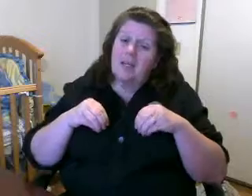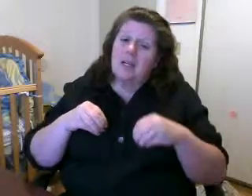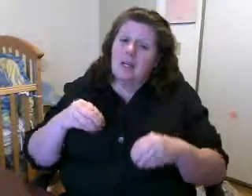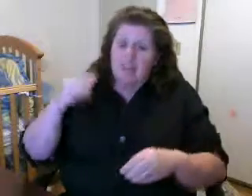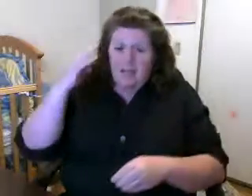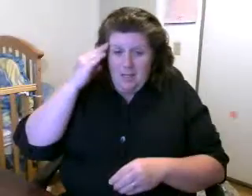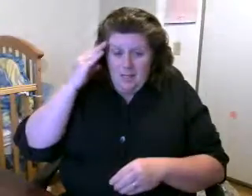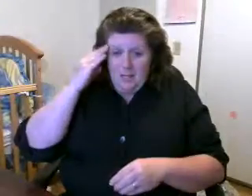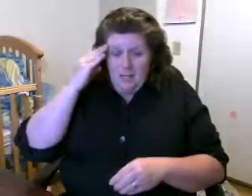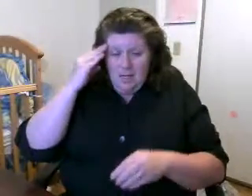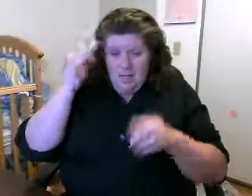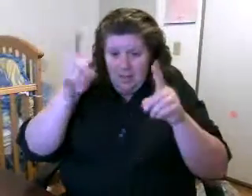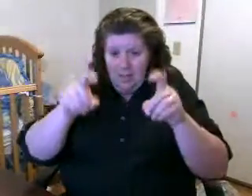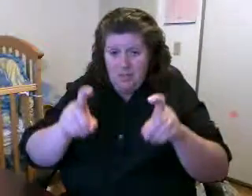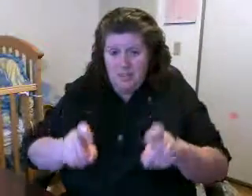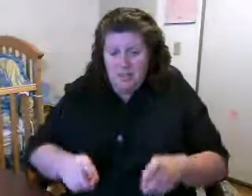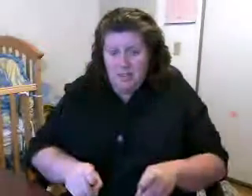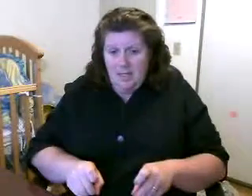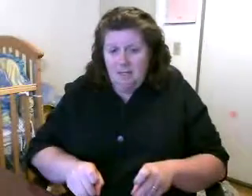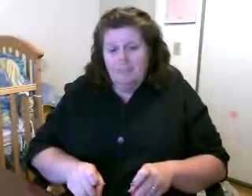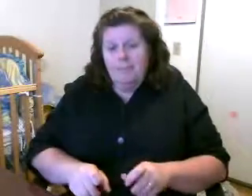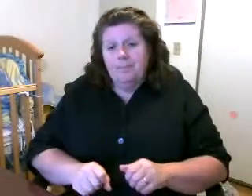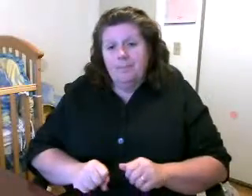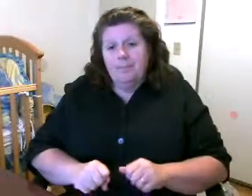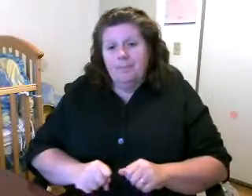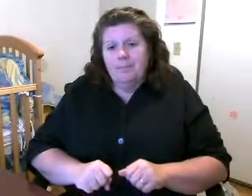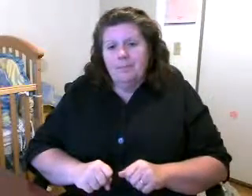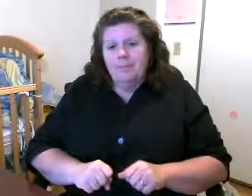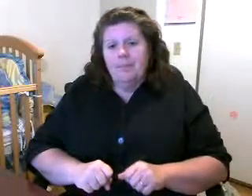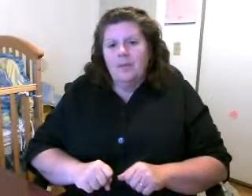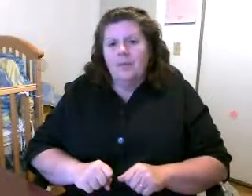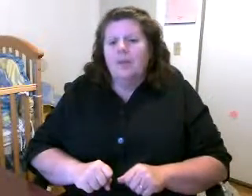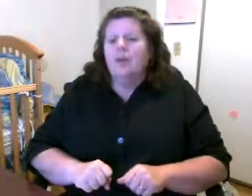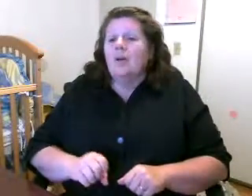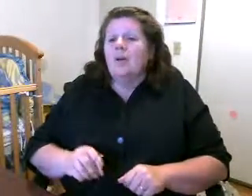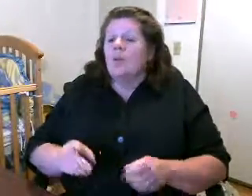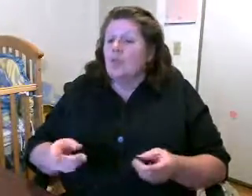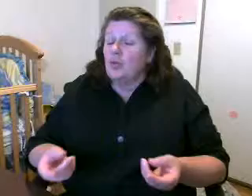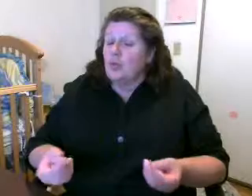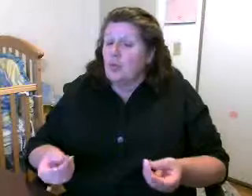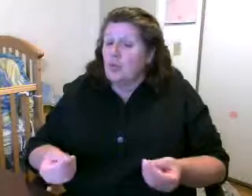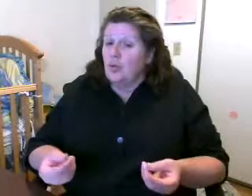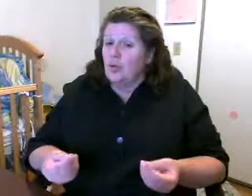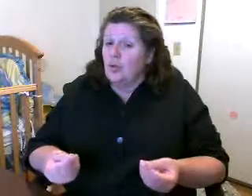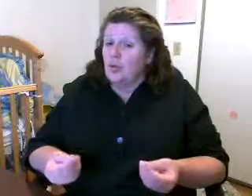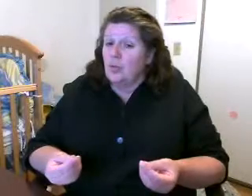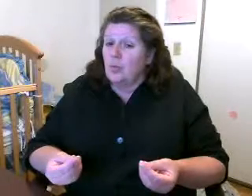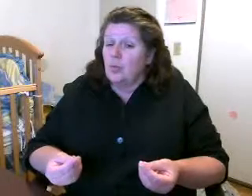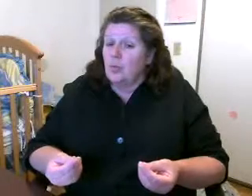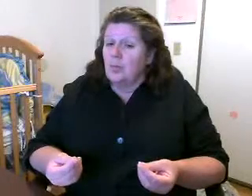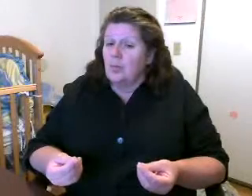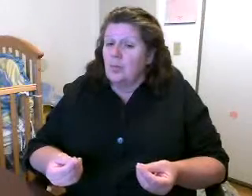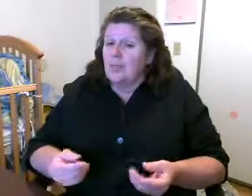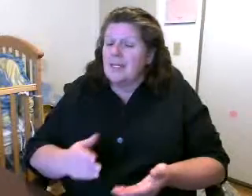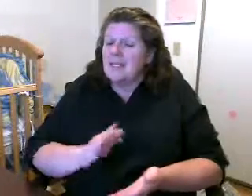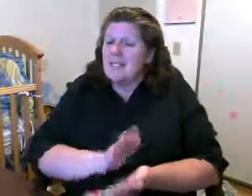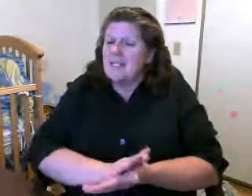ahead and take it. What you do is you set a 5-year time limit, because you have 5 years from the date you pass the